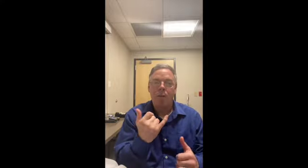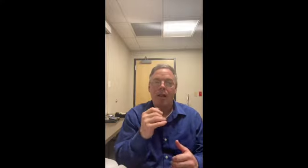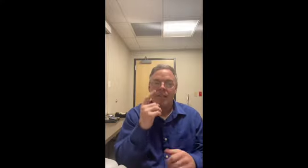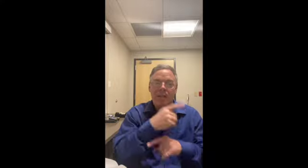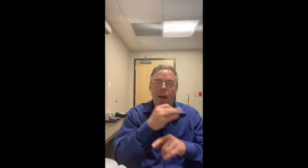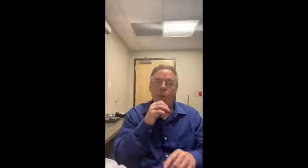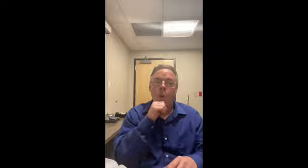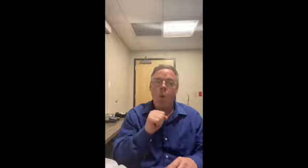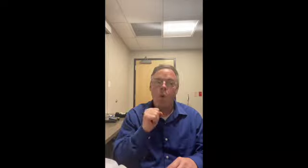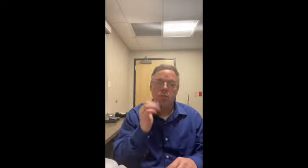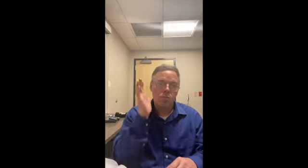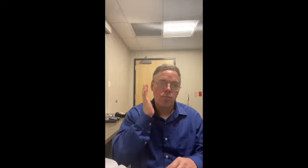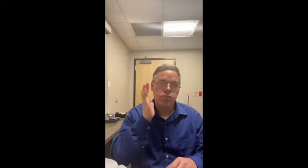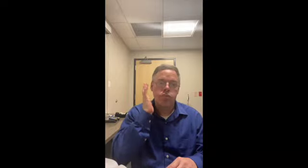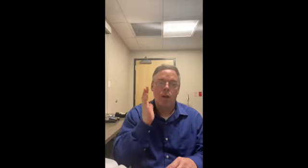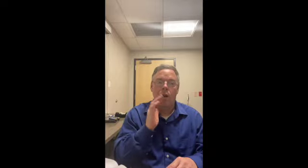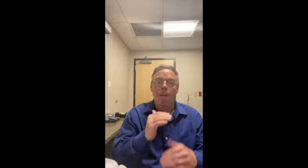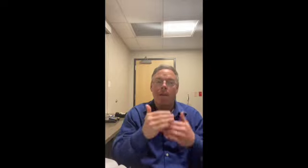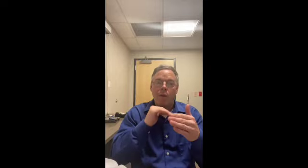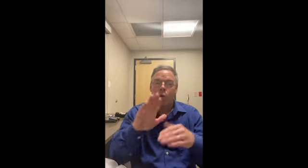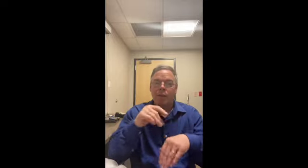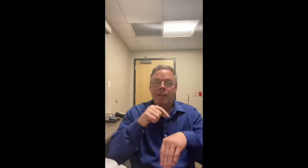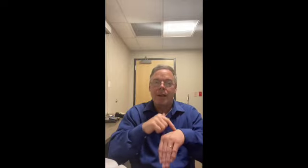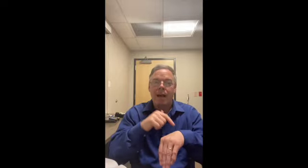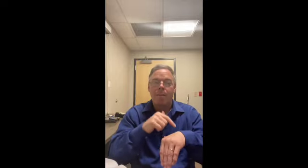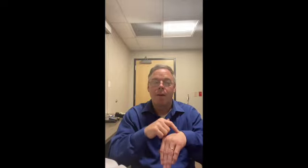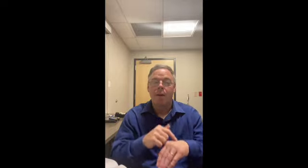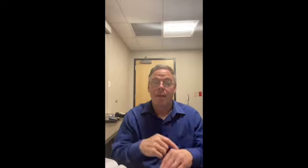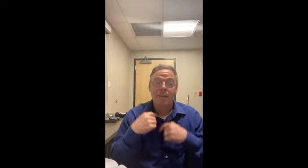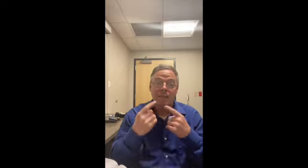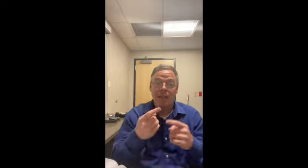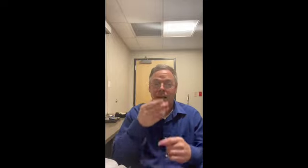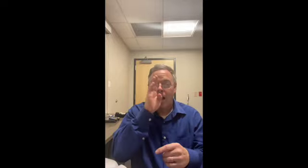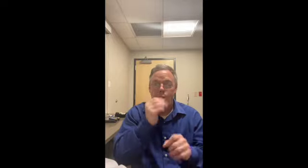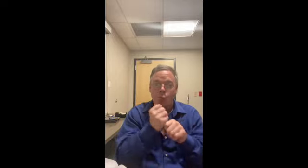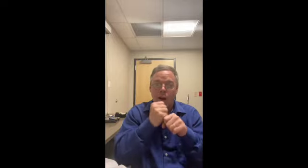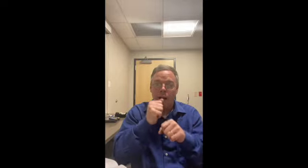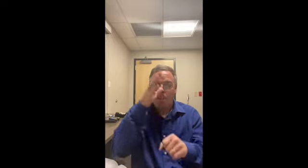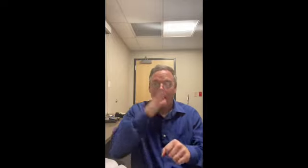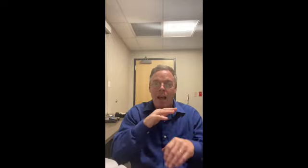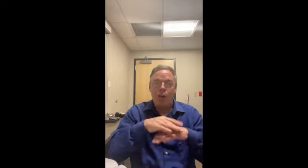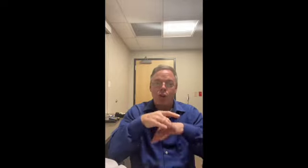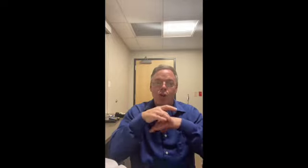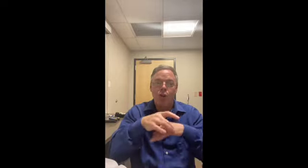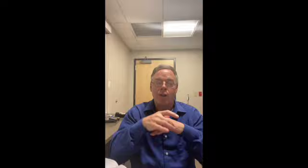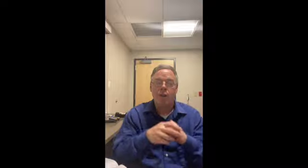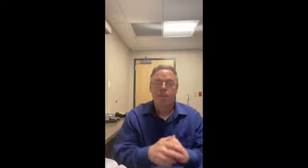"Ask now of the days of old, before your time, ever since God created man upon the earth.